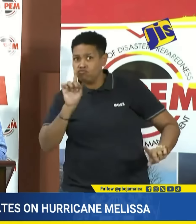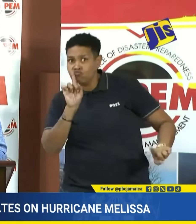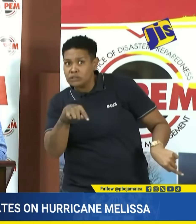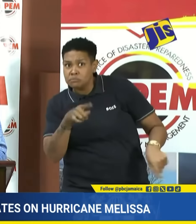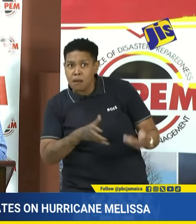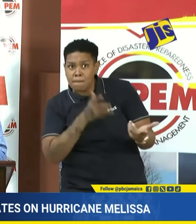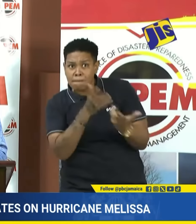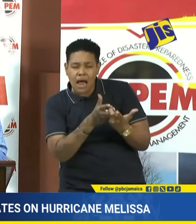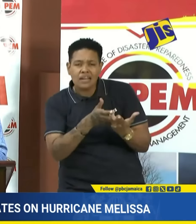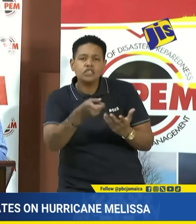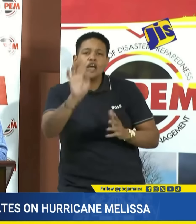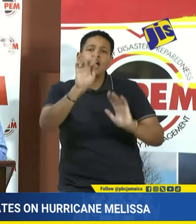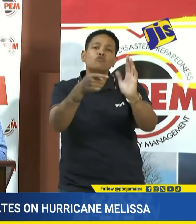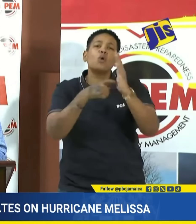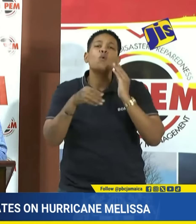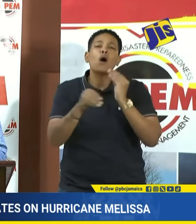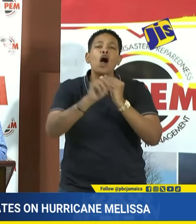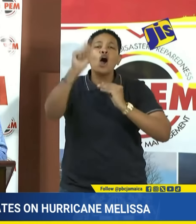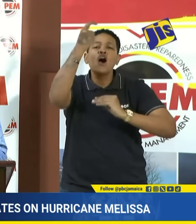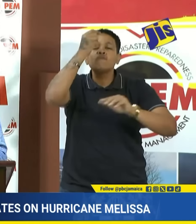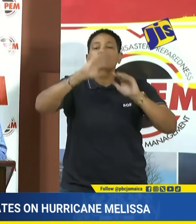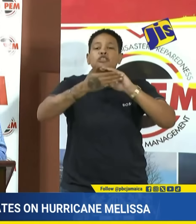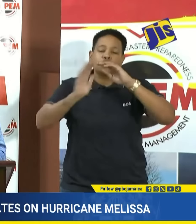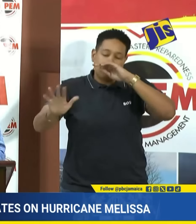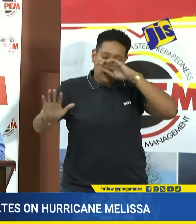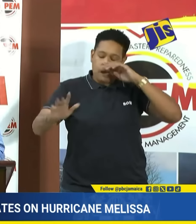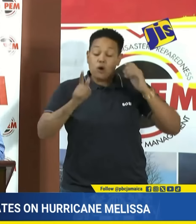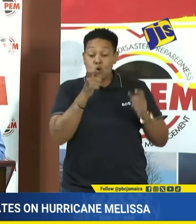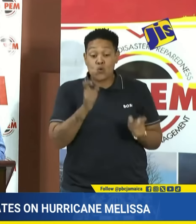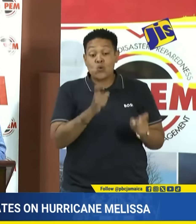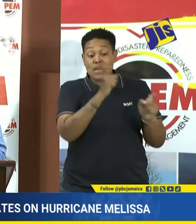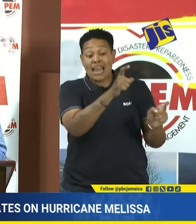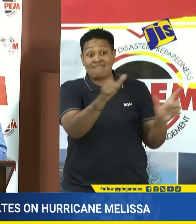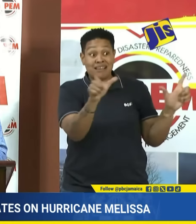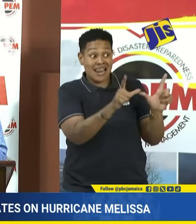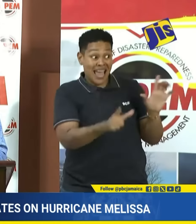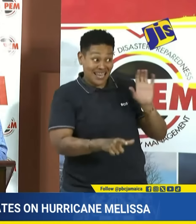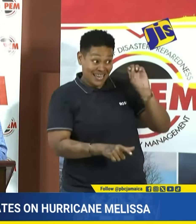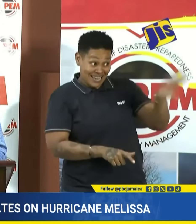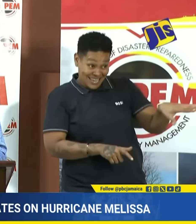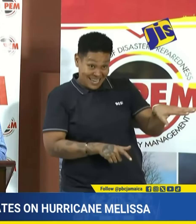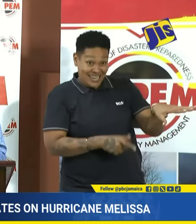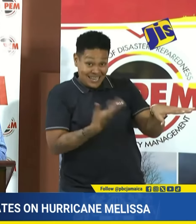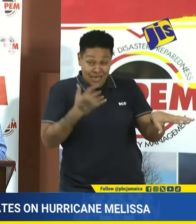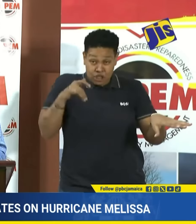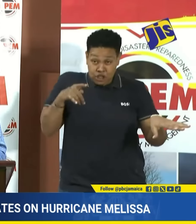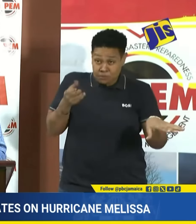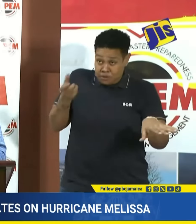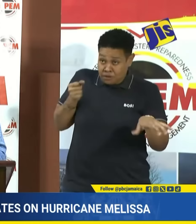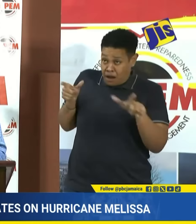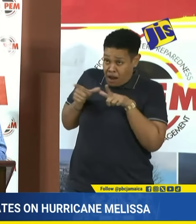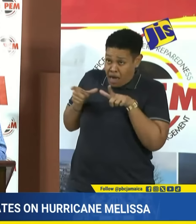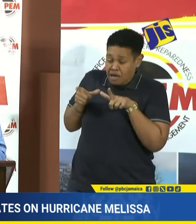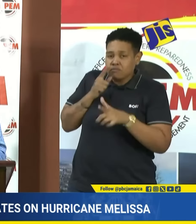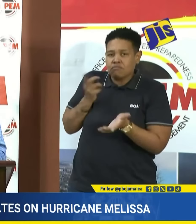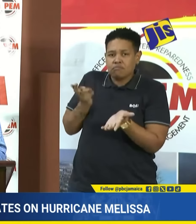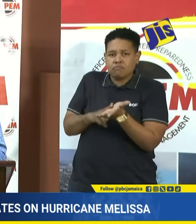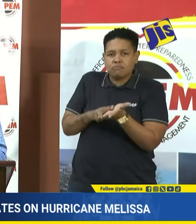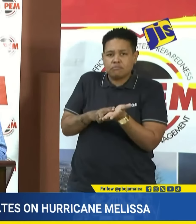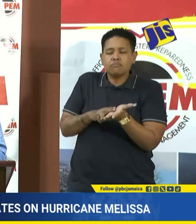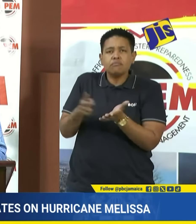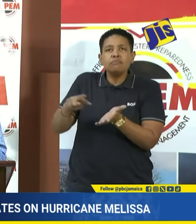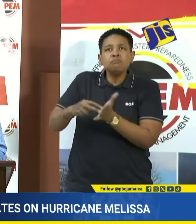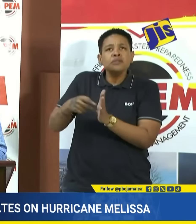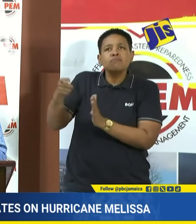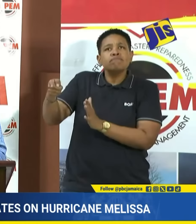respond, they require the government of Jamaica, who gave them the license in the first place, to sign a